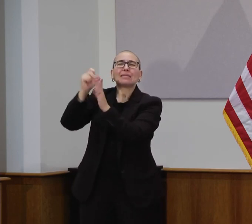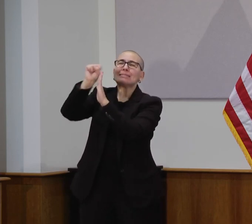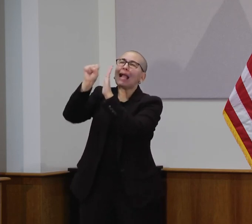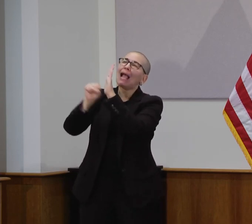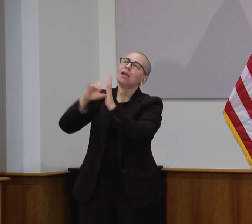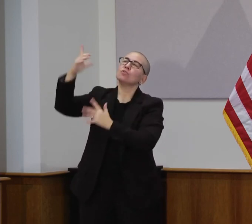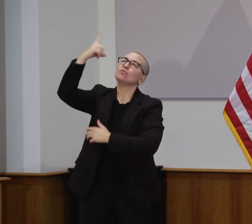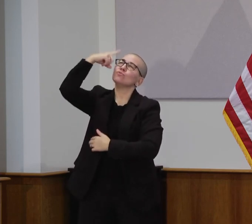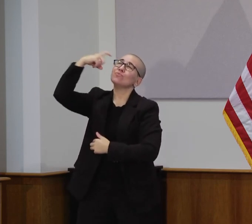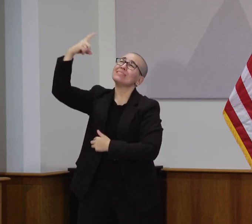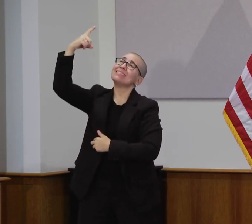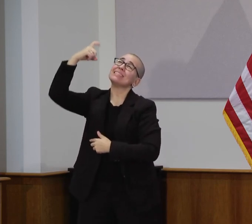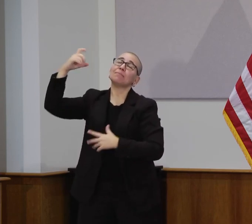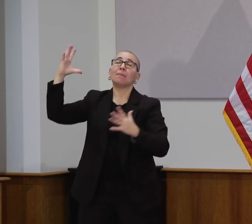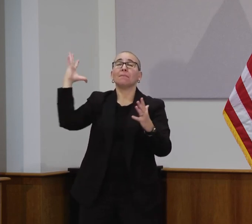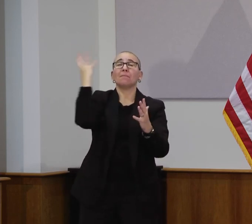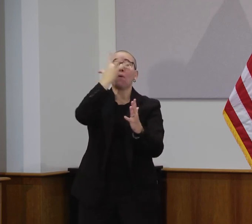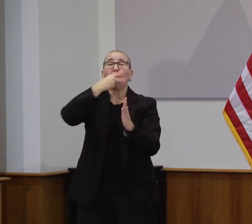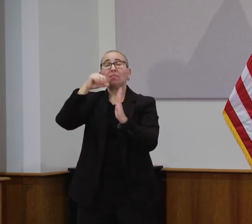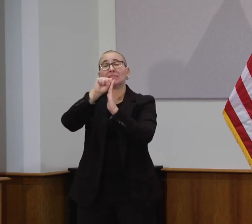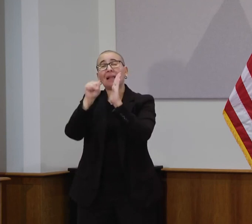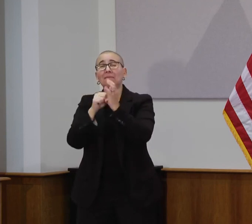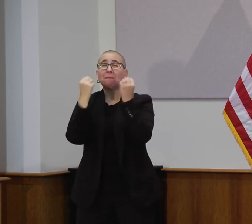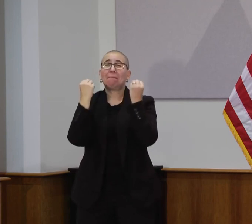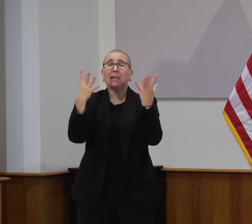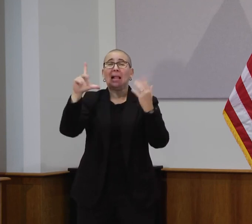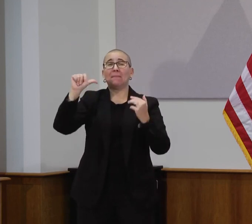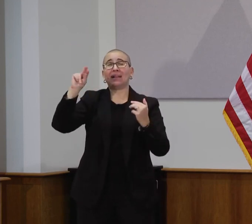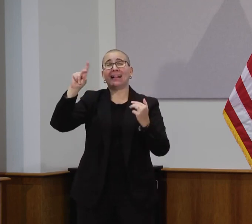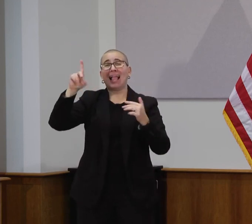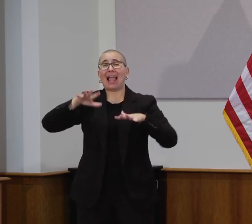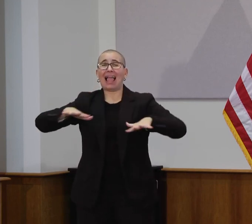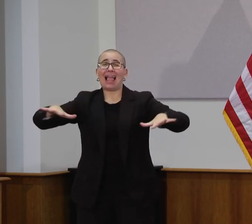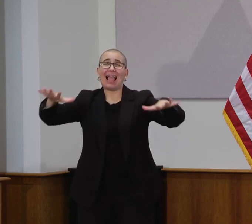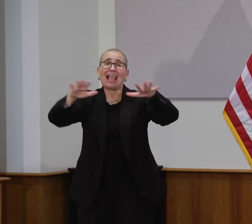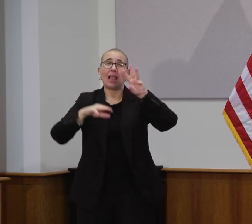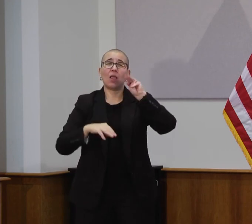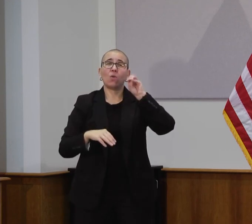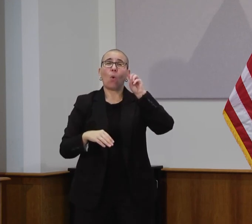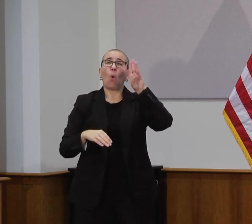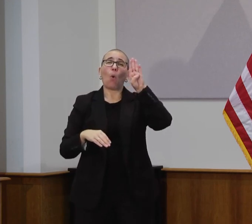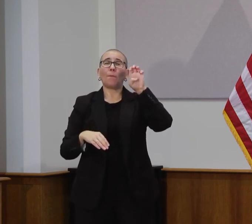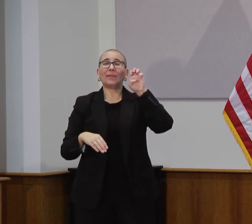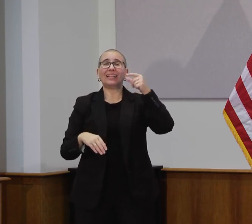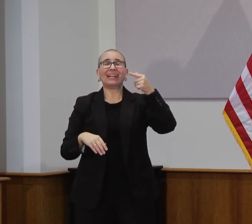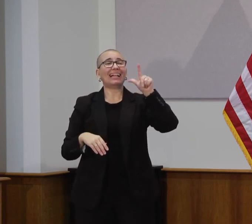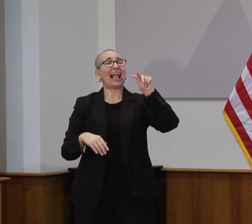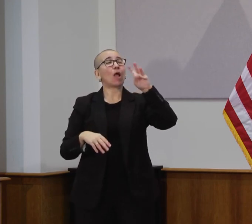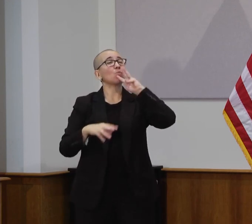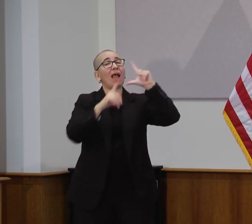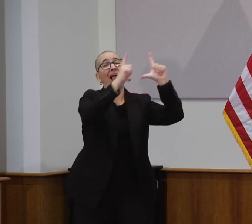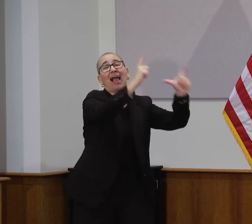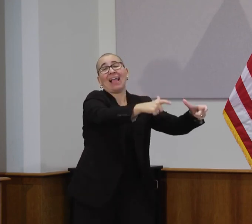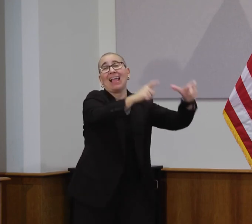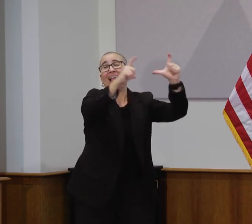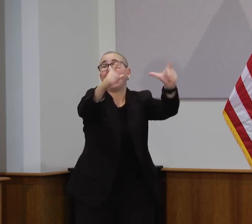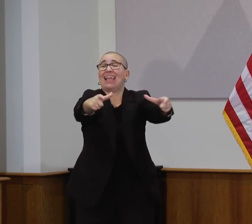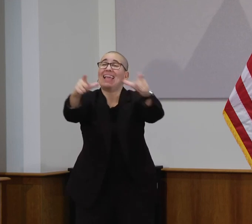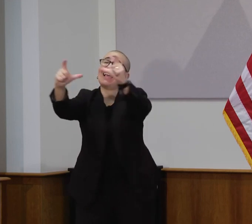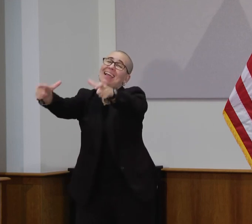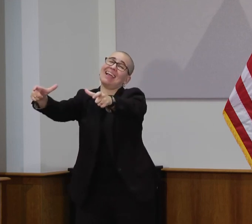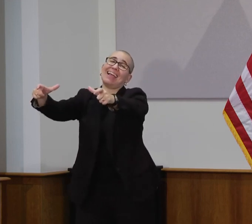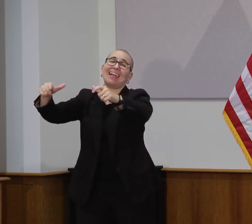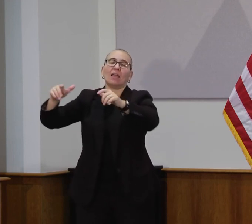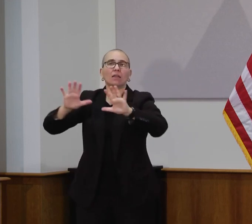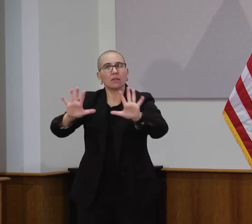do things very, very well, and we do it because we care about our neighbors. We do it because we care about all corners of this state. And I tell you this right now,